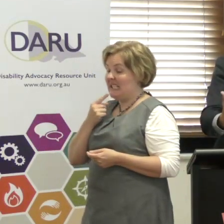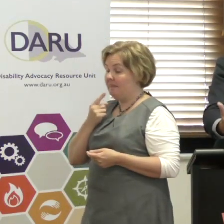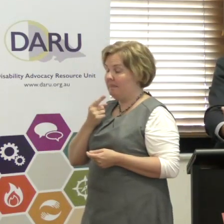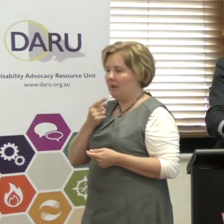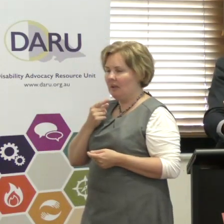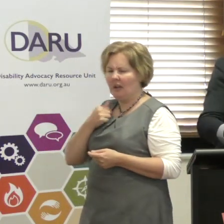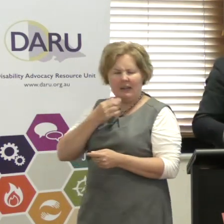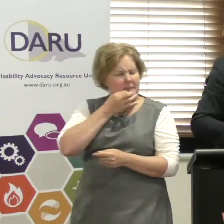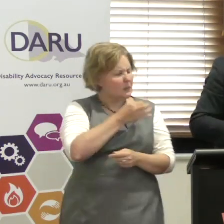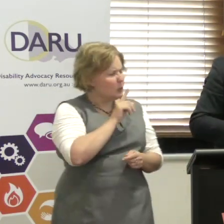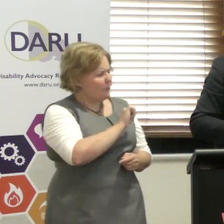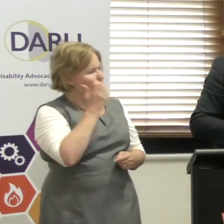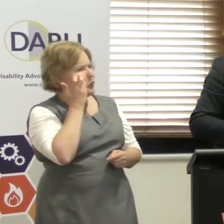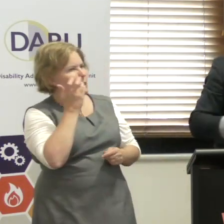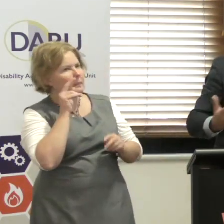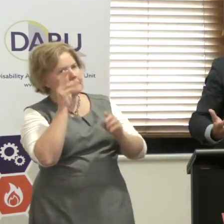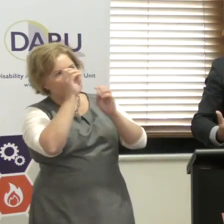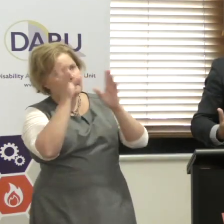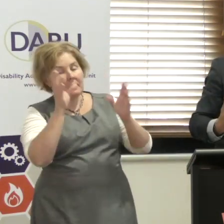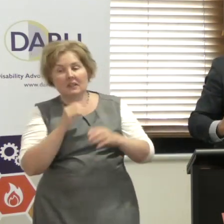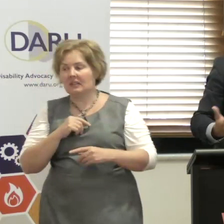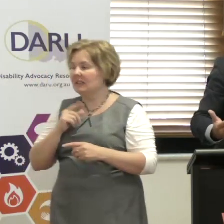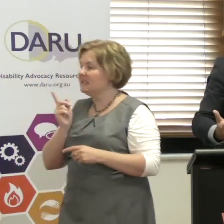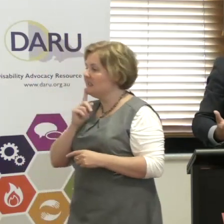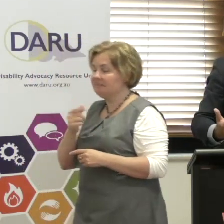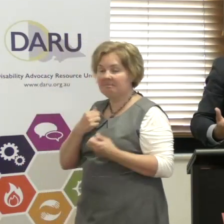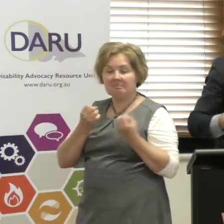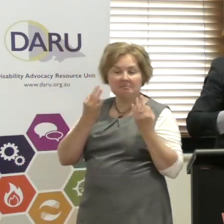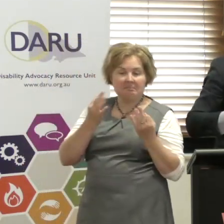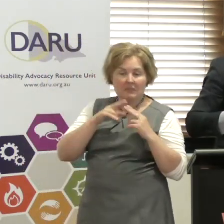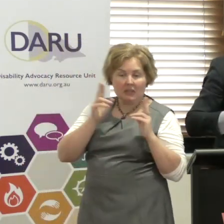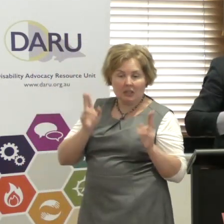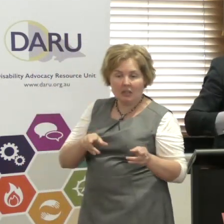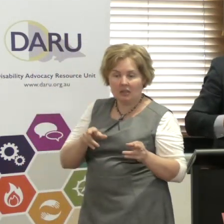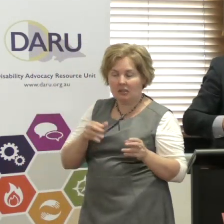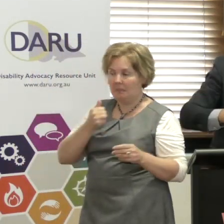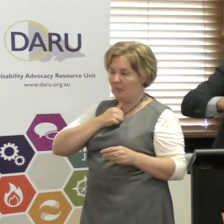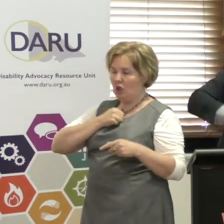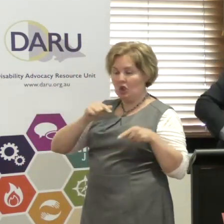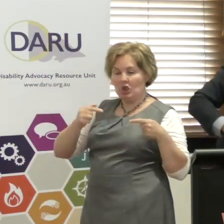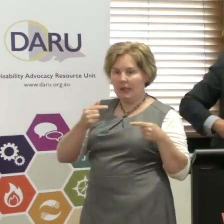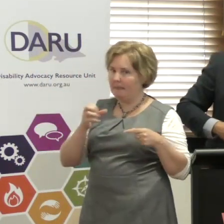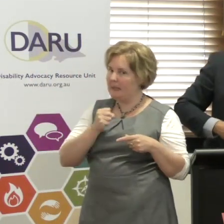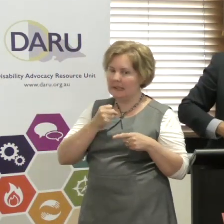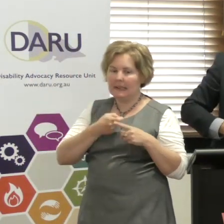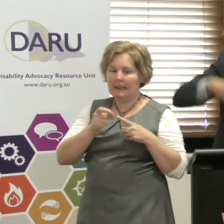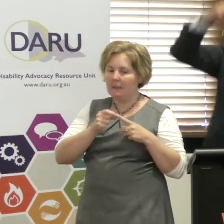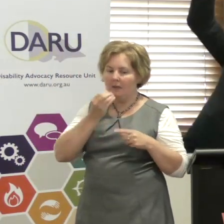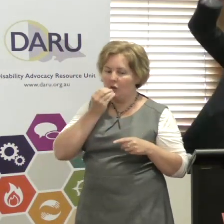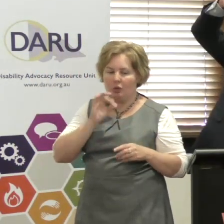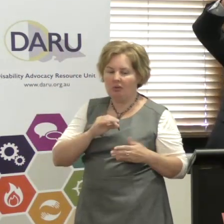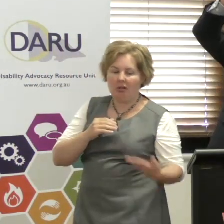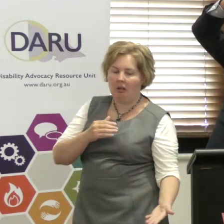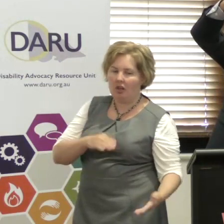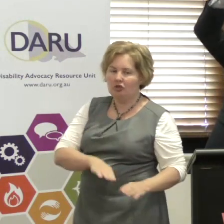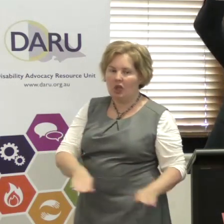what's your future like? And he goes, look, I don't have a house and my challenge is I've got to keep my food. I've got to keep it off the ground, the dogs don't get it,